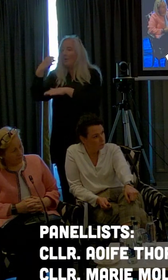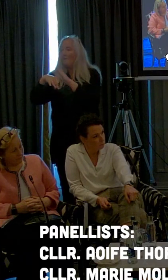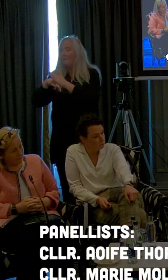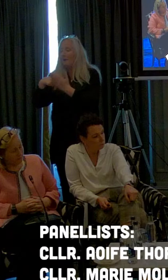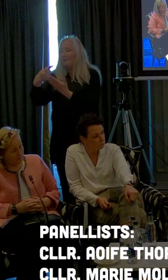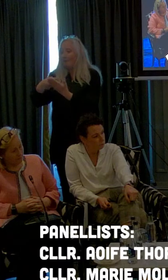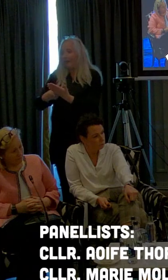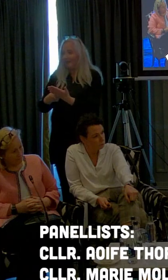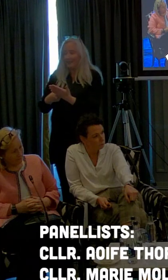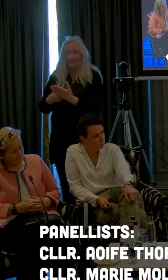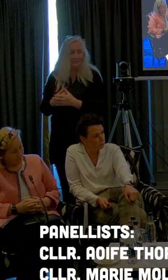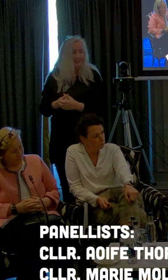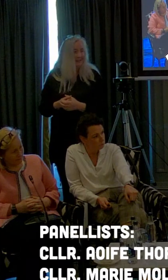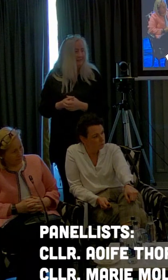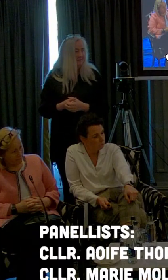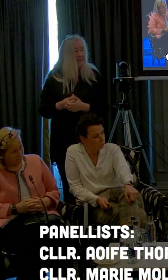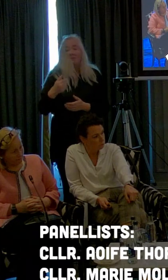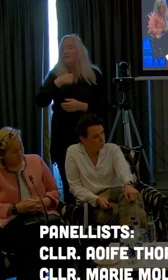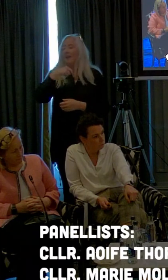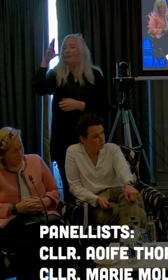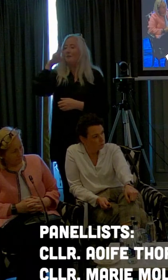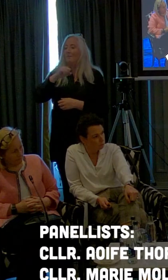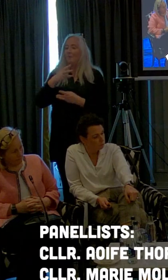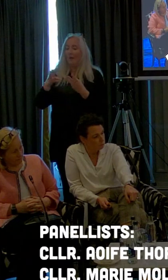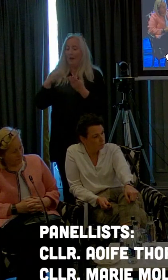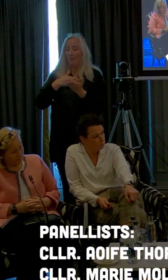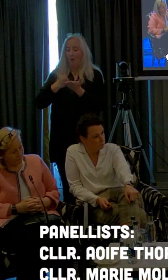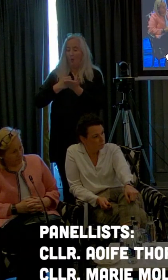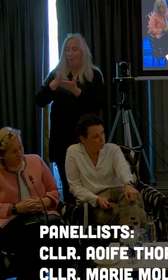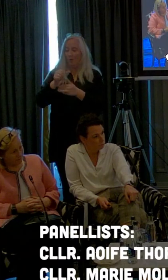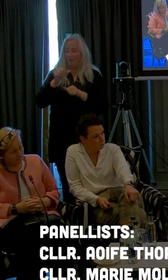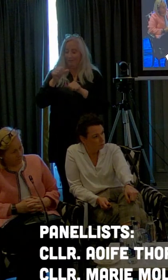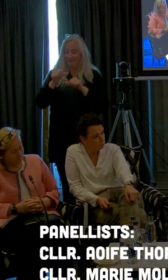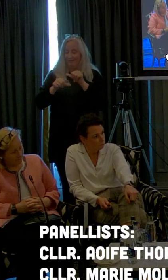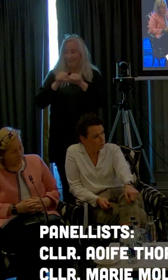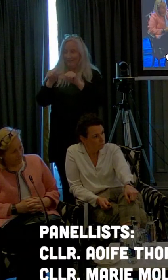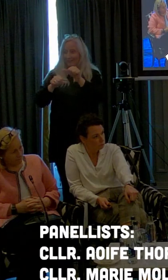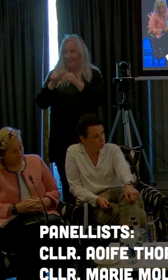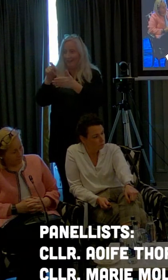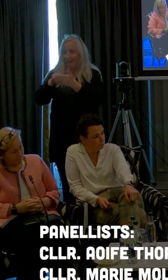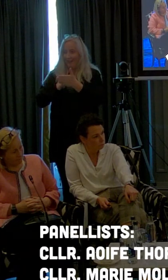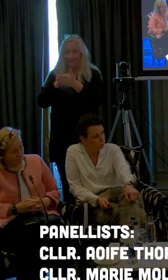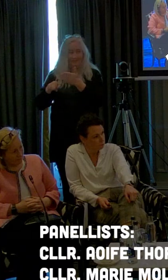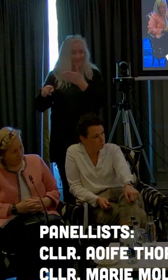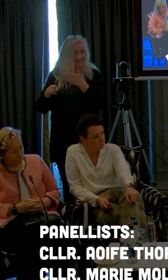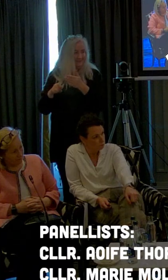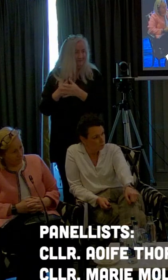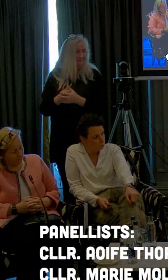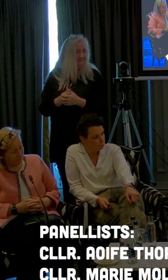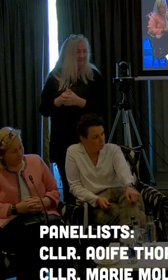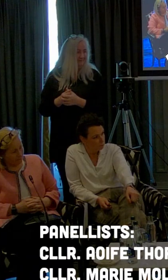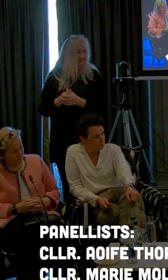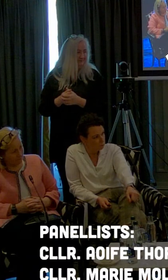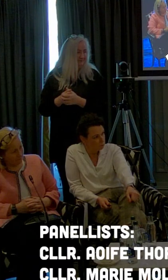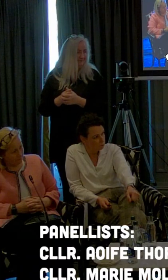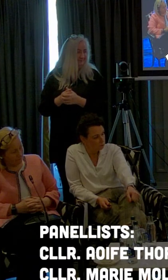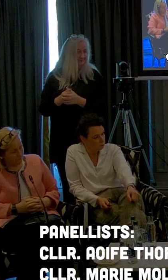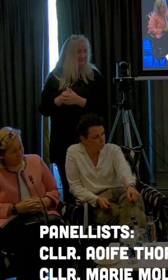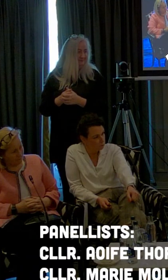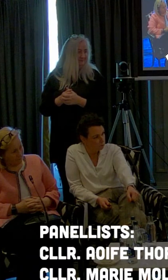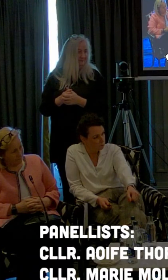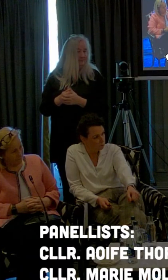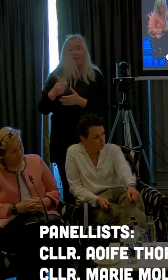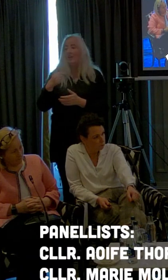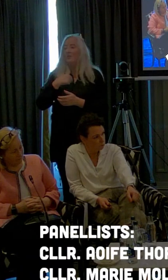I knew when I was going in that what was very important to me was, in fact, the Kerry